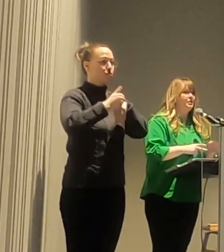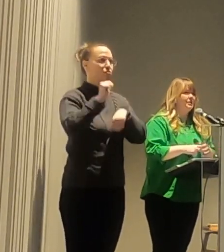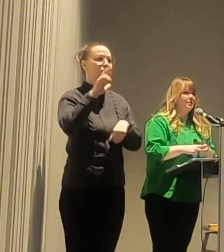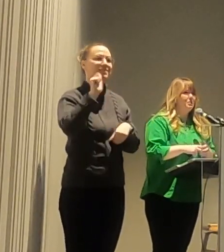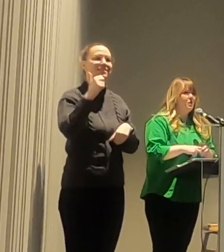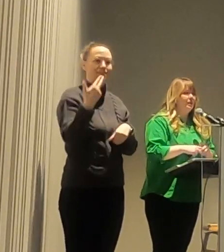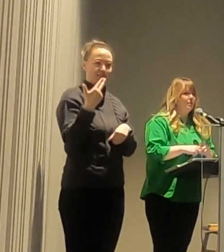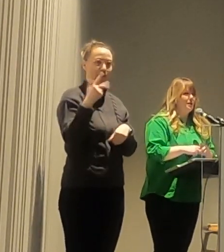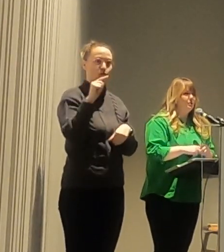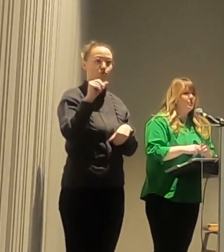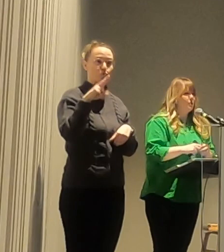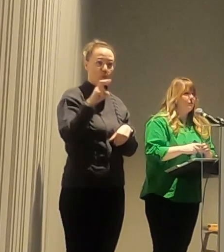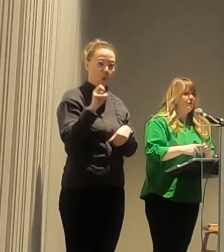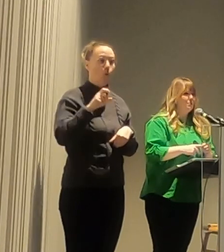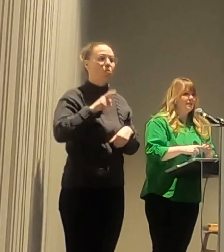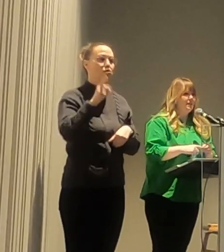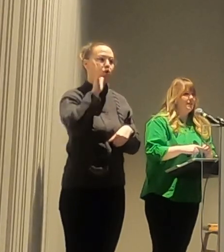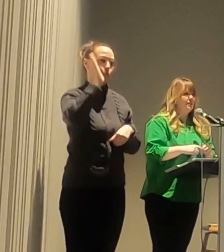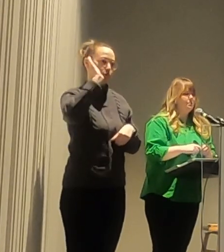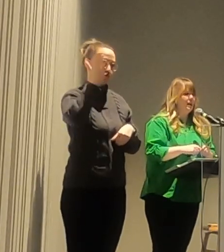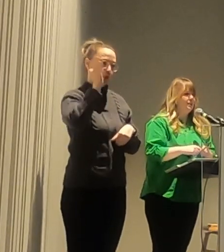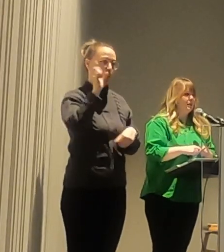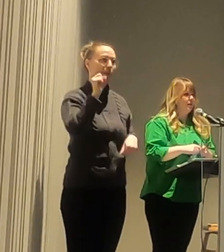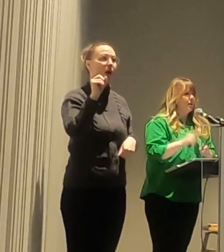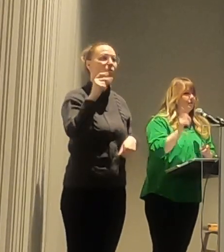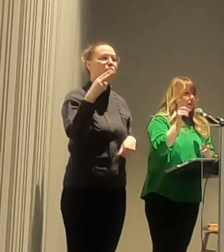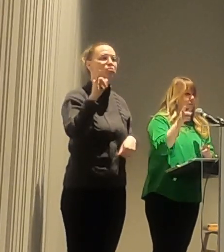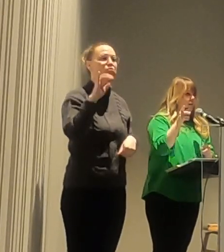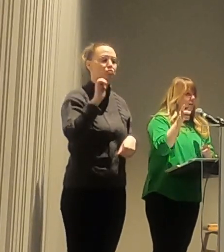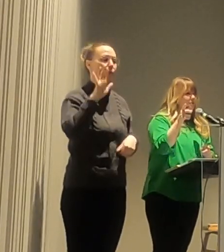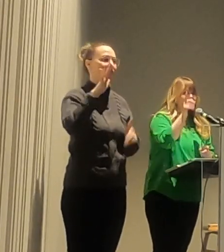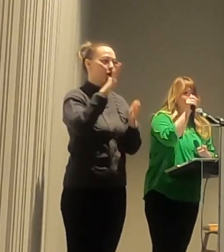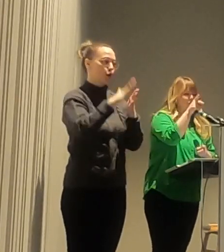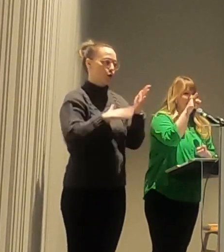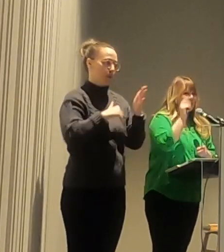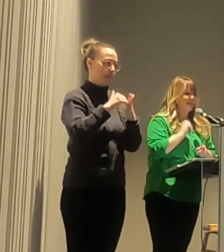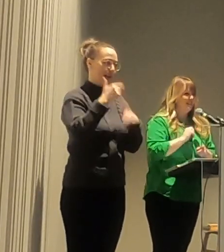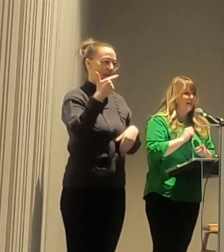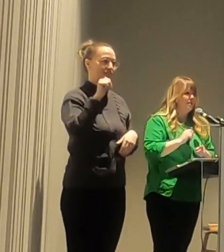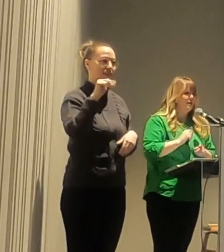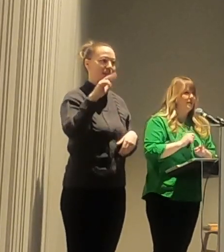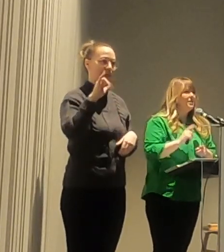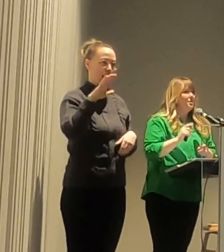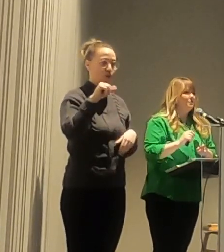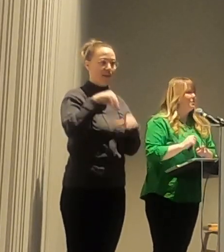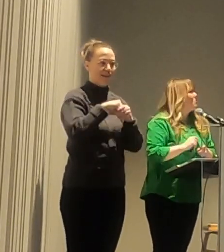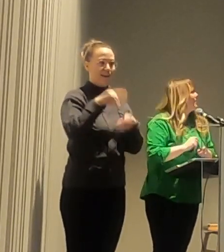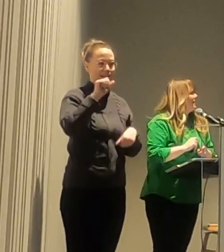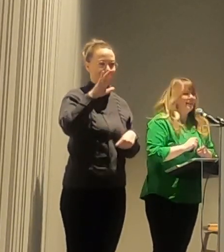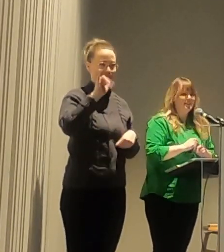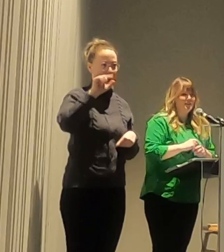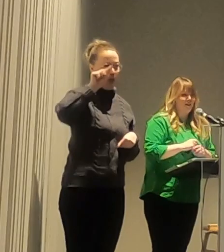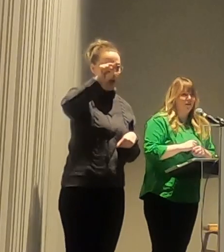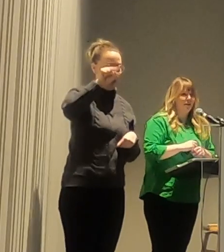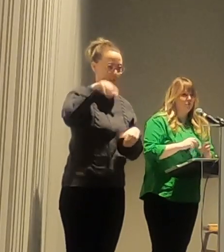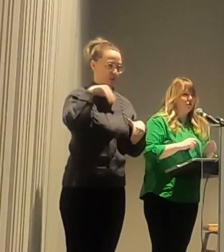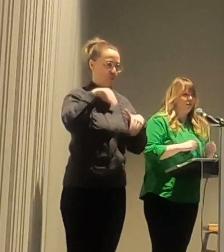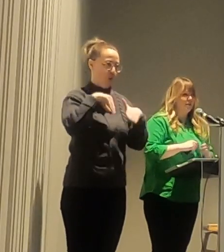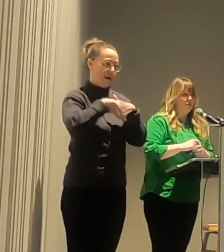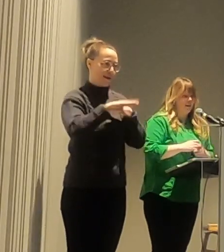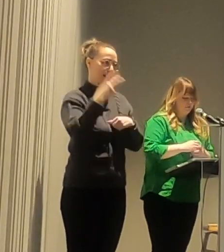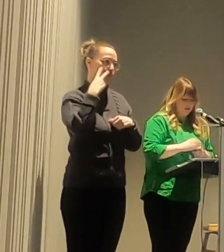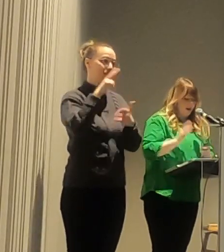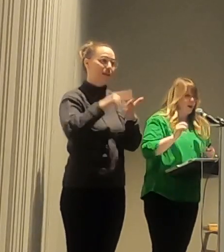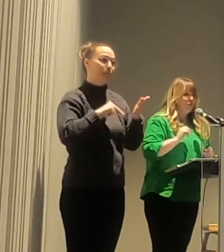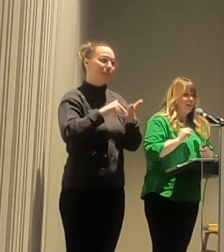Cohn, and she's going to be talking about Sophie Matisse's painting of Guernica, which is right out in the lobby when you walk in here, so that will